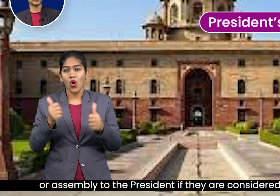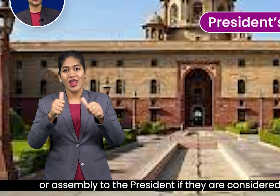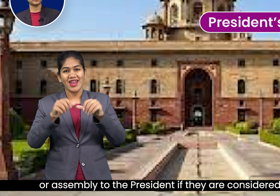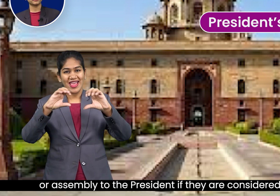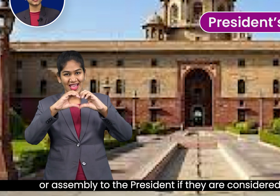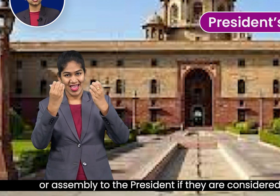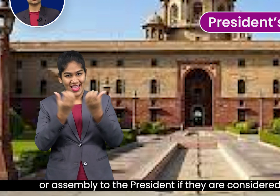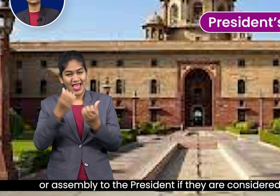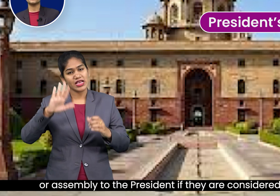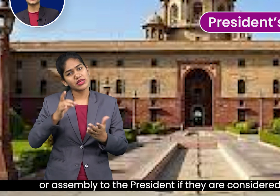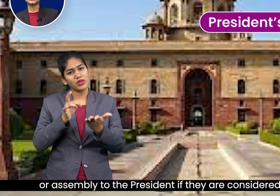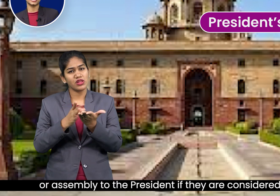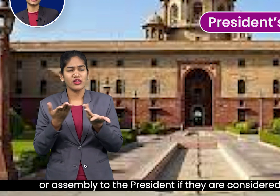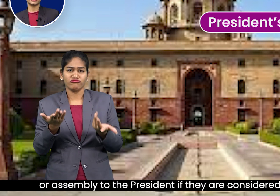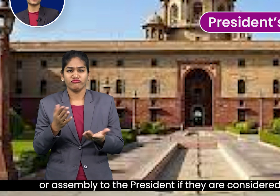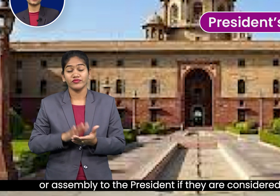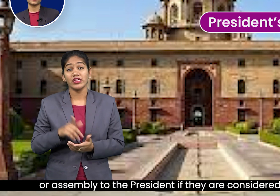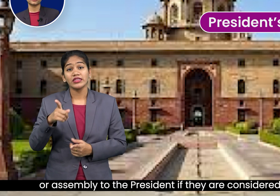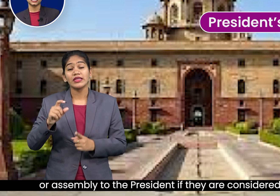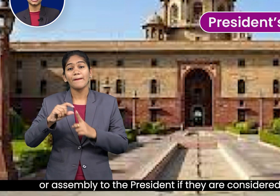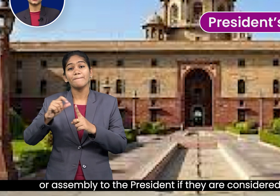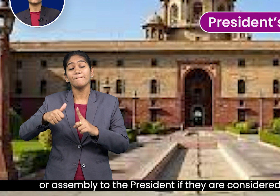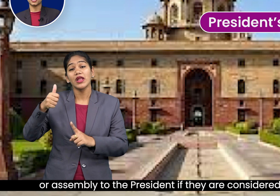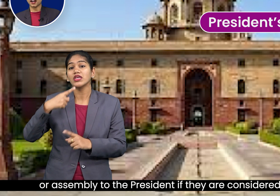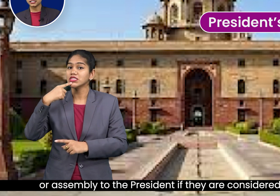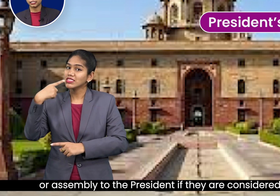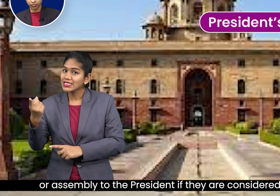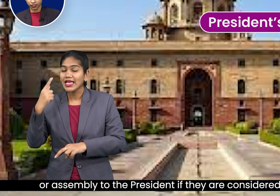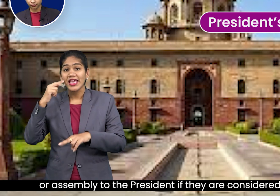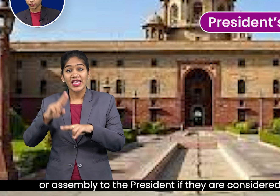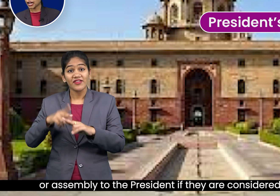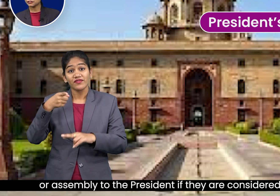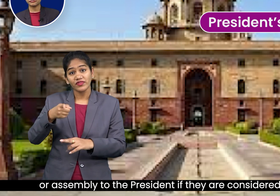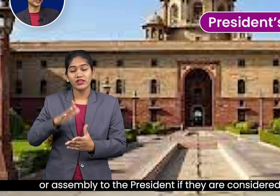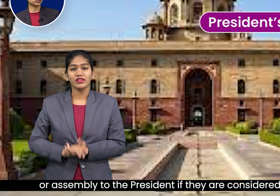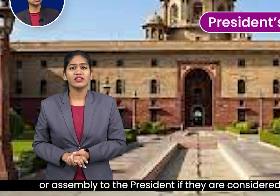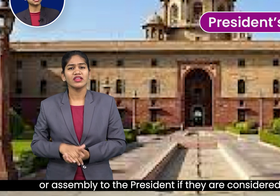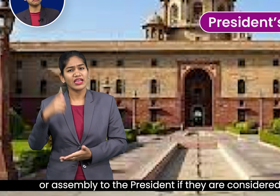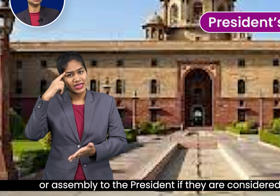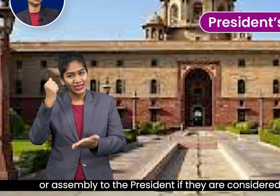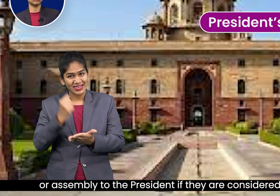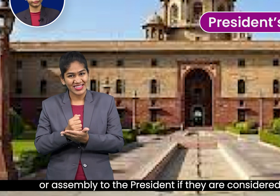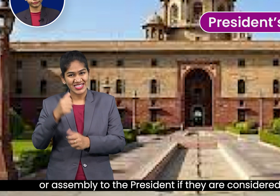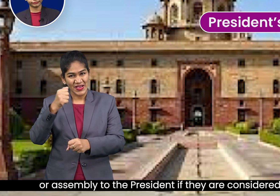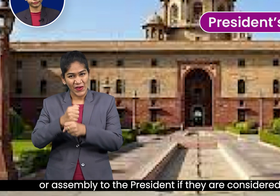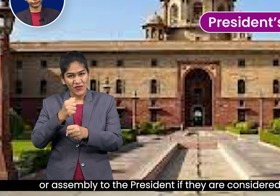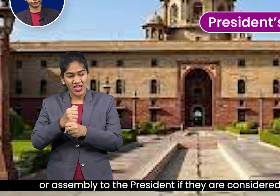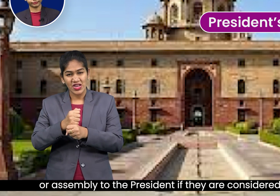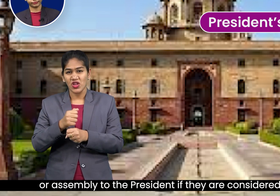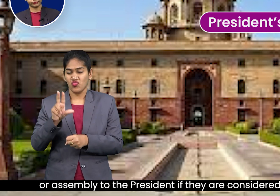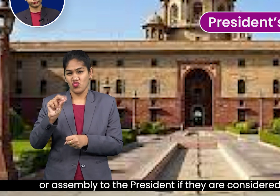assembly to the president if they are considered unfit to govern.